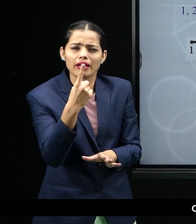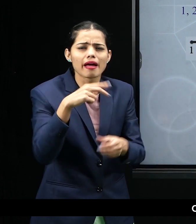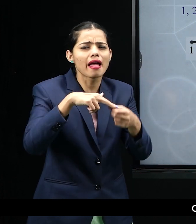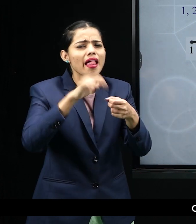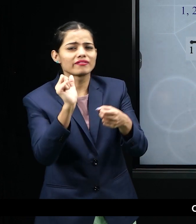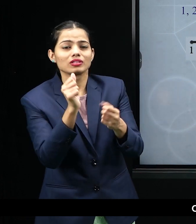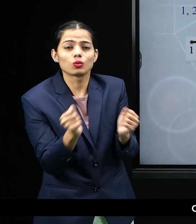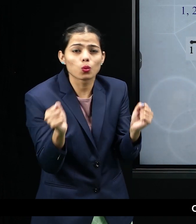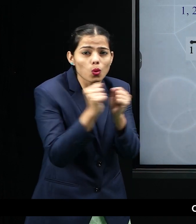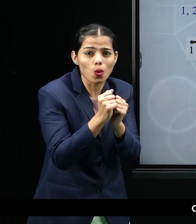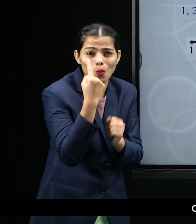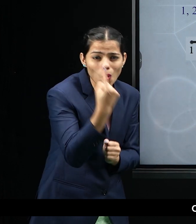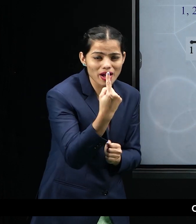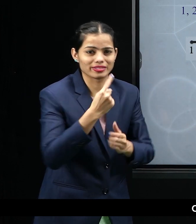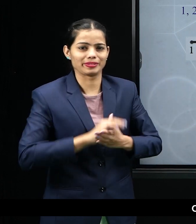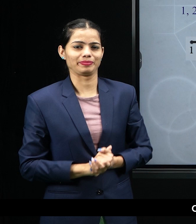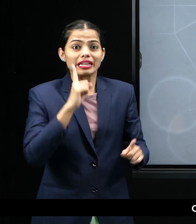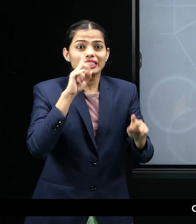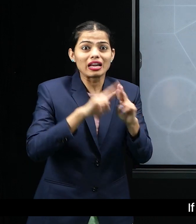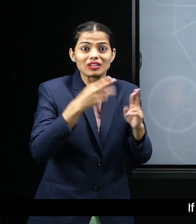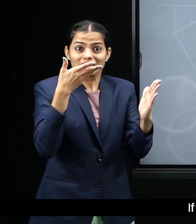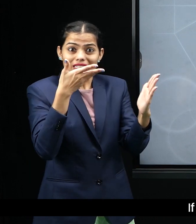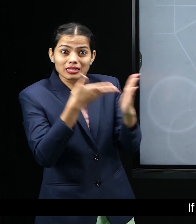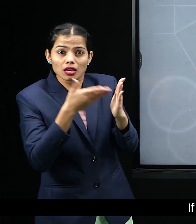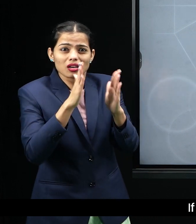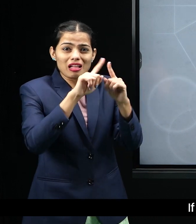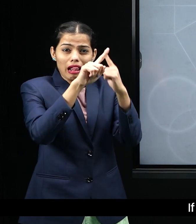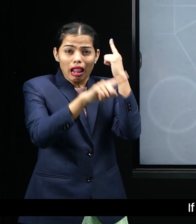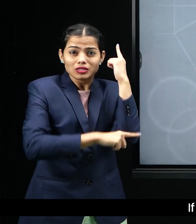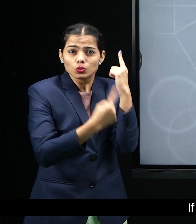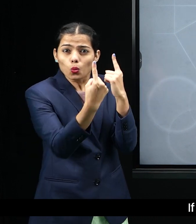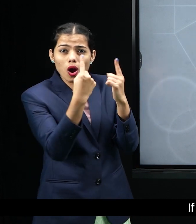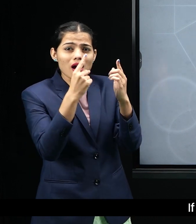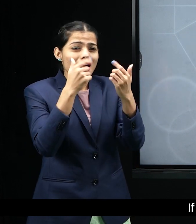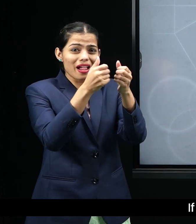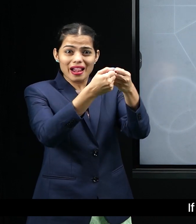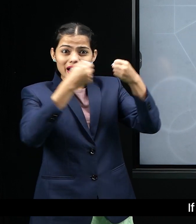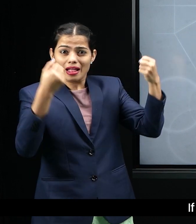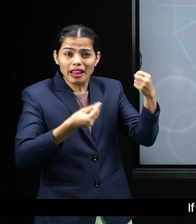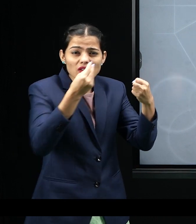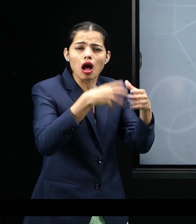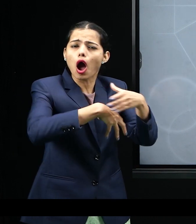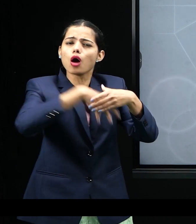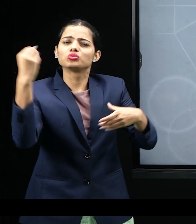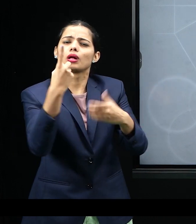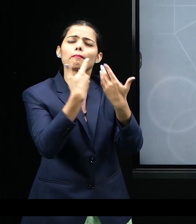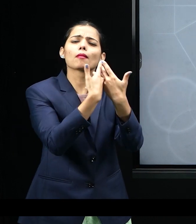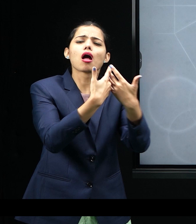with 1. If this last one is also taken out, the cupboard is